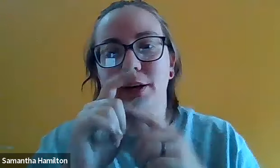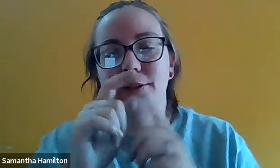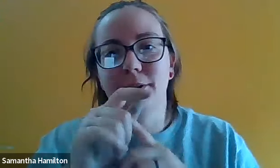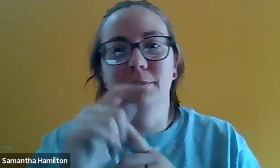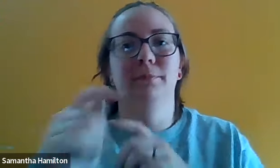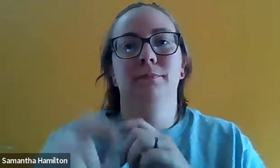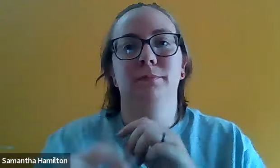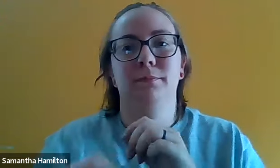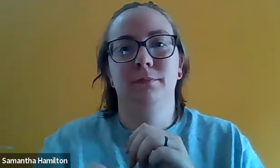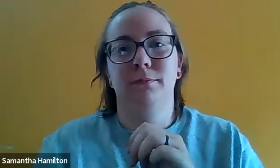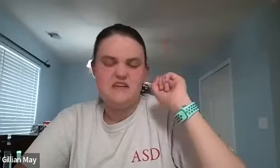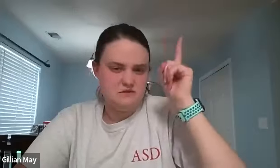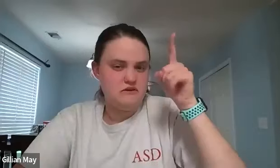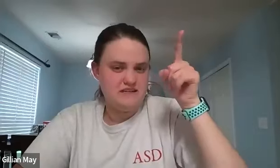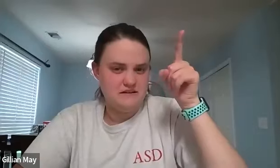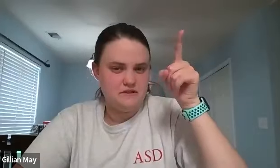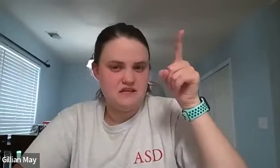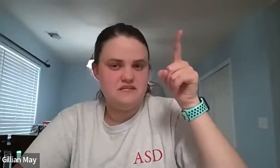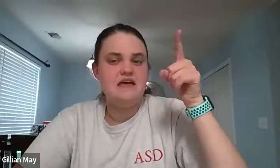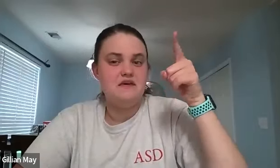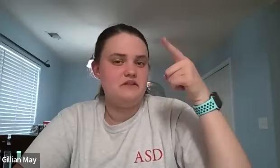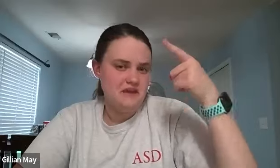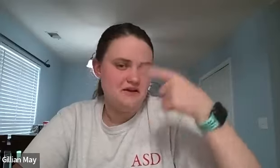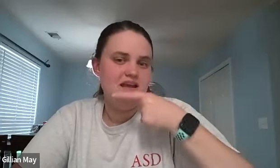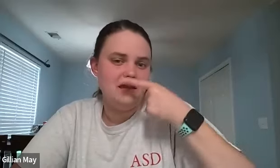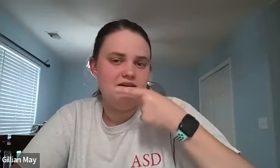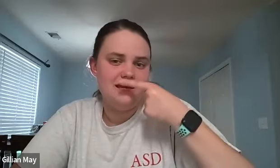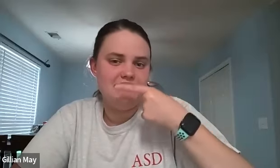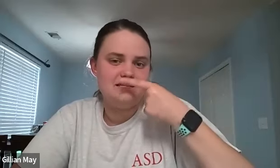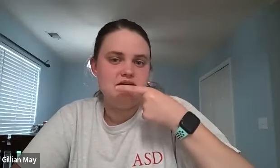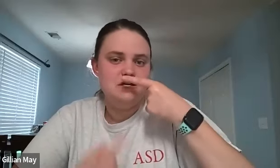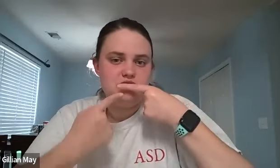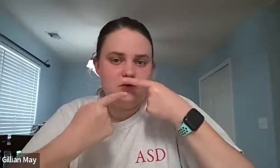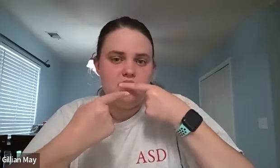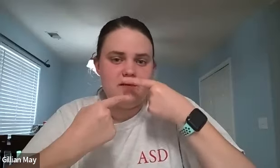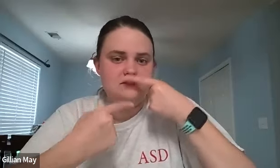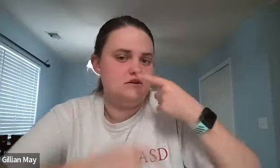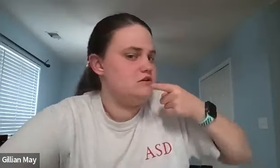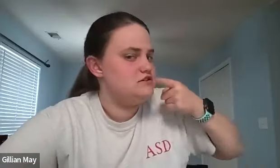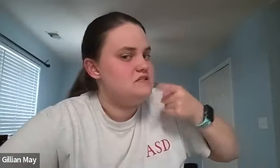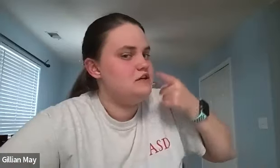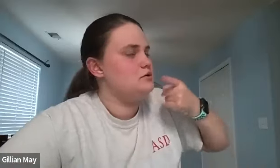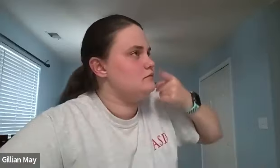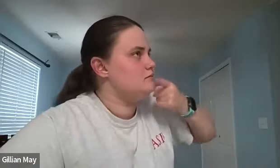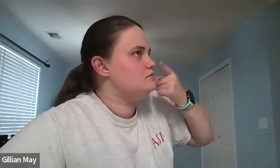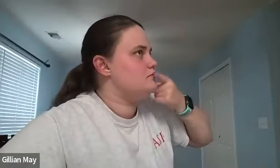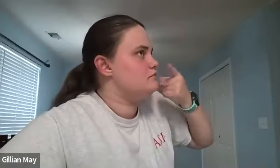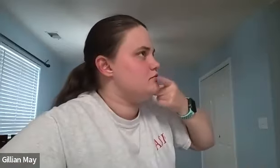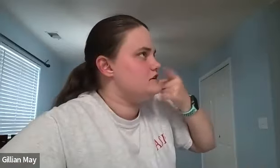not the thumb. Yes, that's where Okay. that difference comes in. And then with hearing is going that circular. It's almost like you're brushing